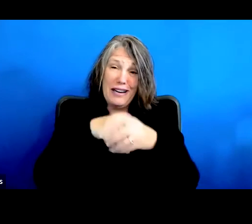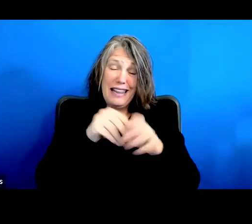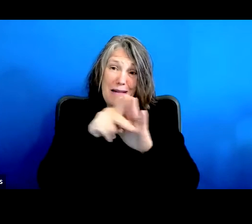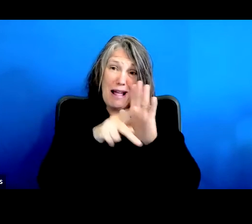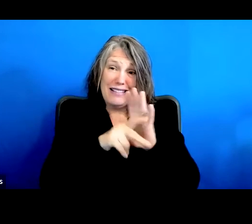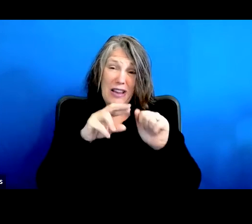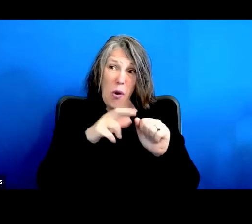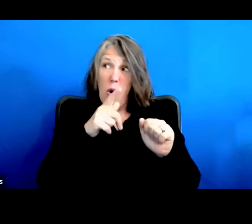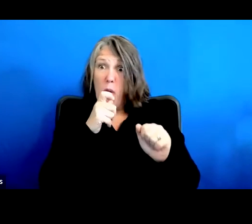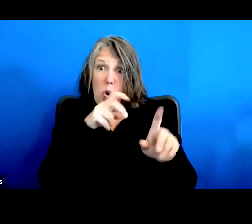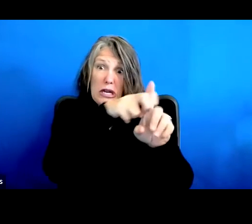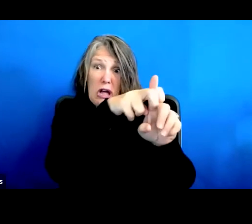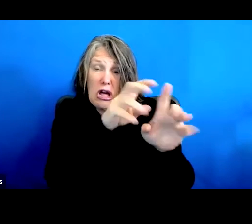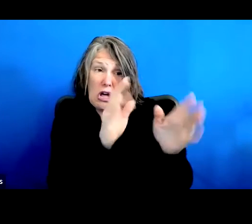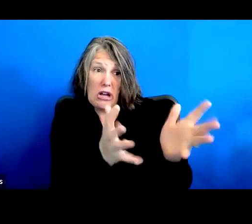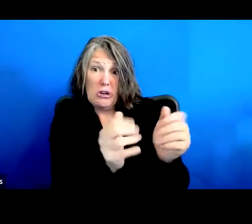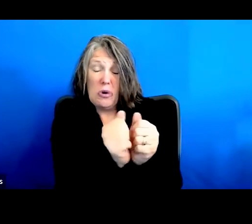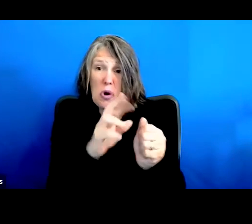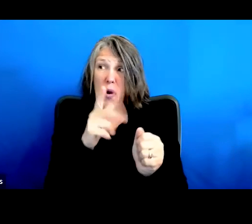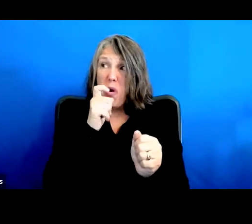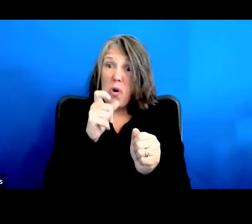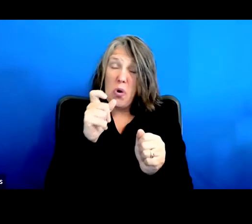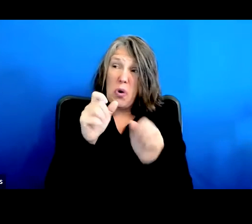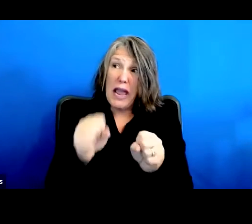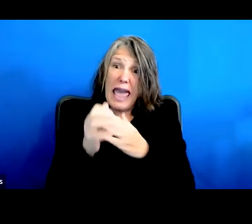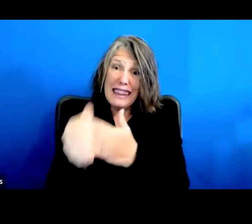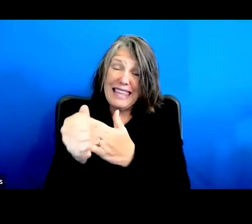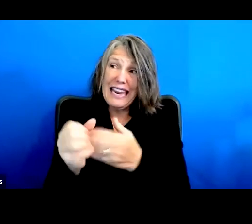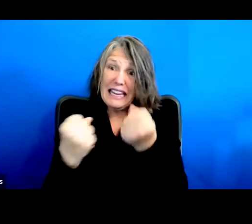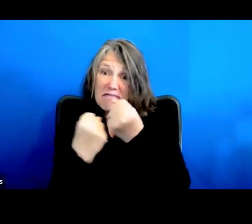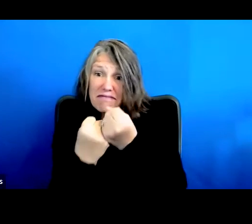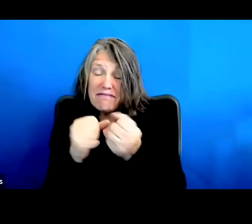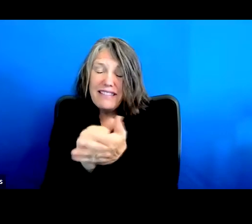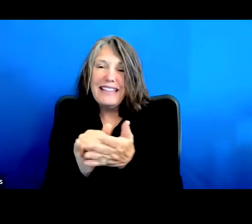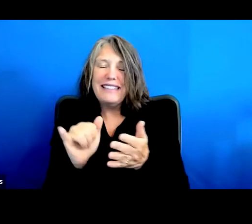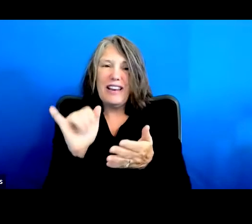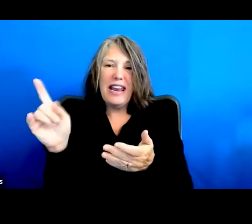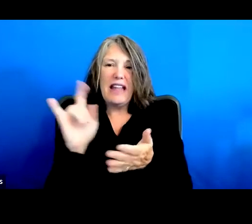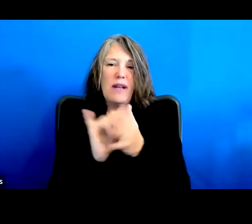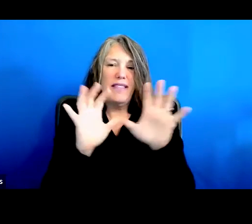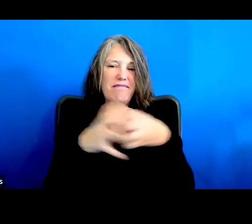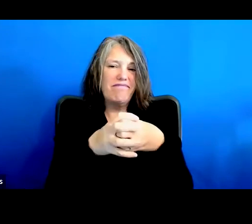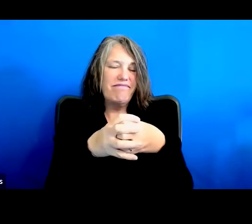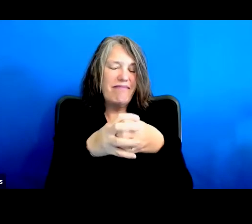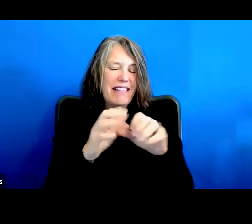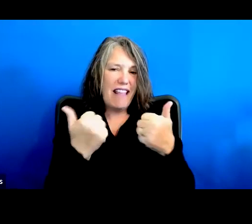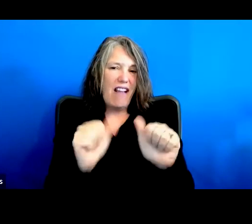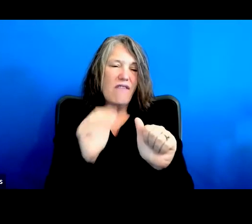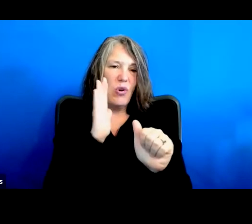or who to talk to or who is the champion or who, you know, that's where this collaborative effort is going to really